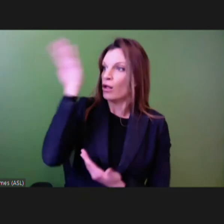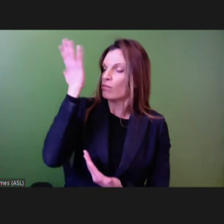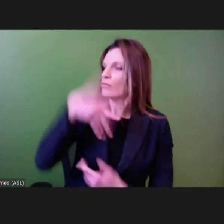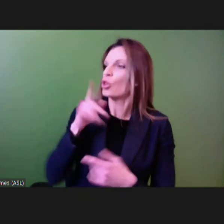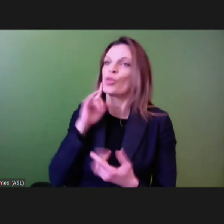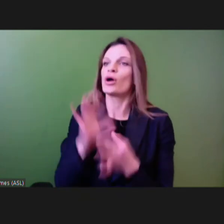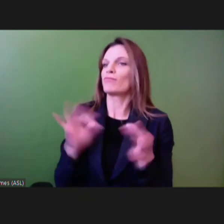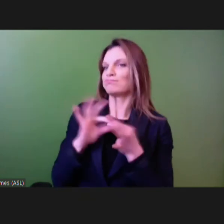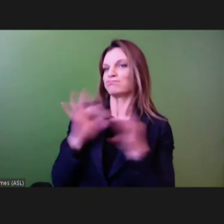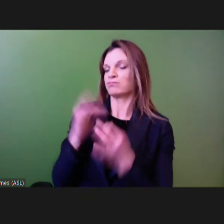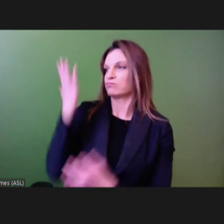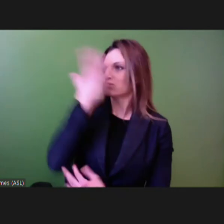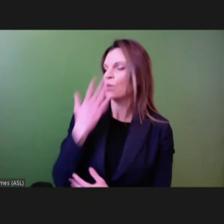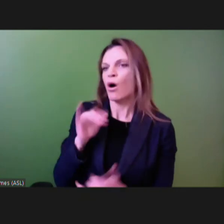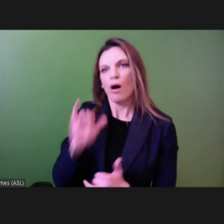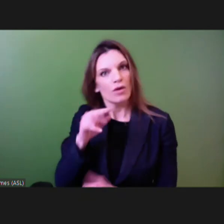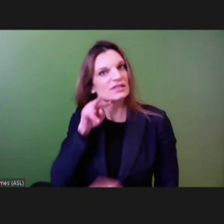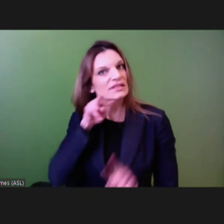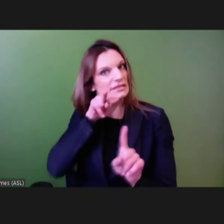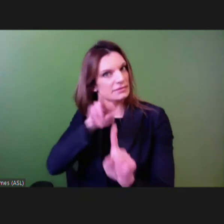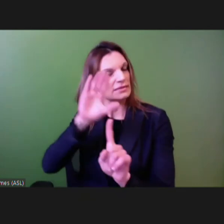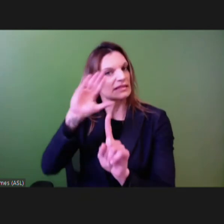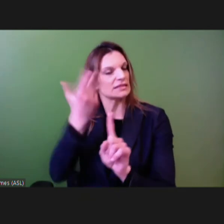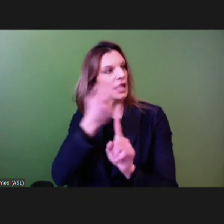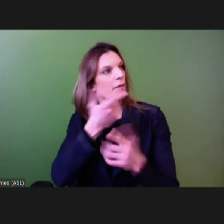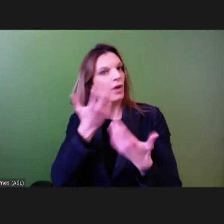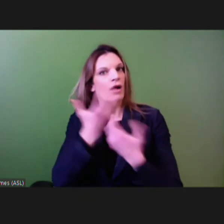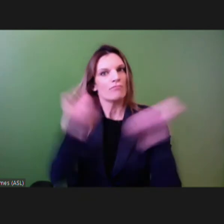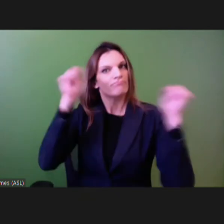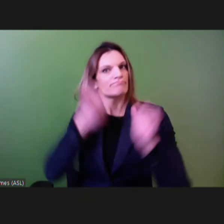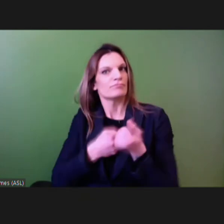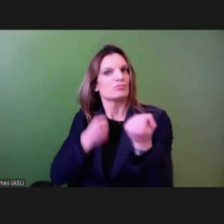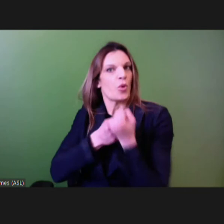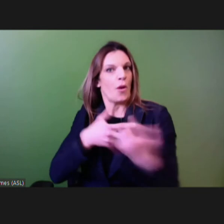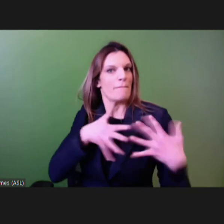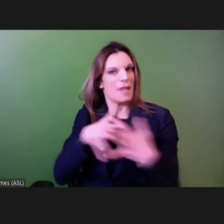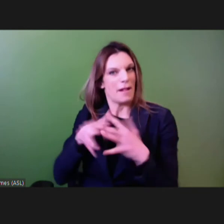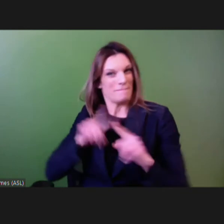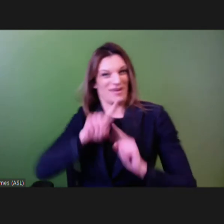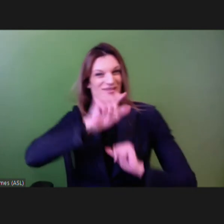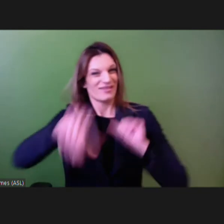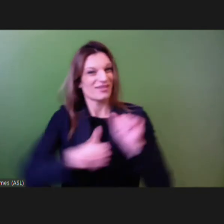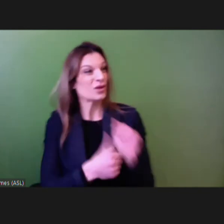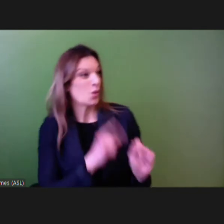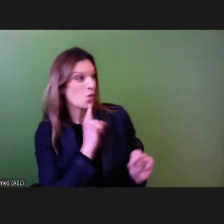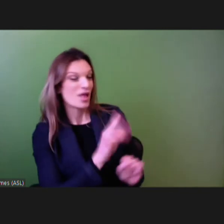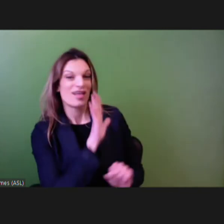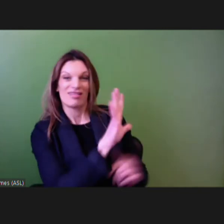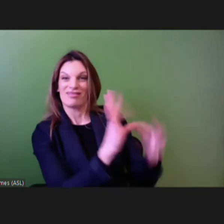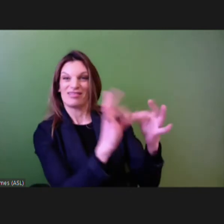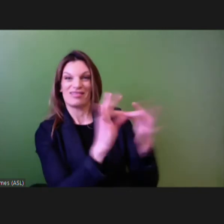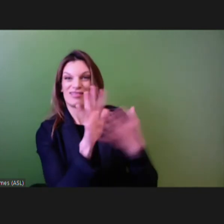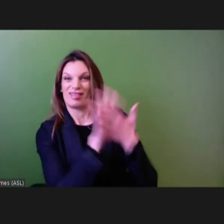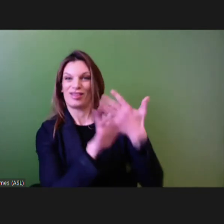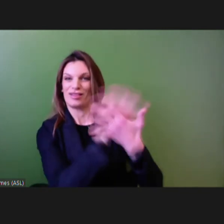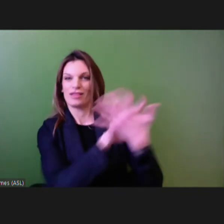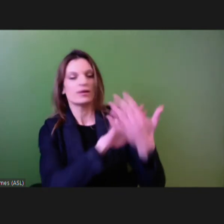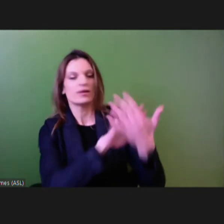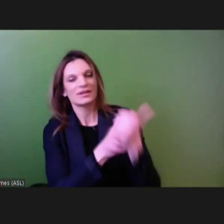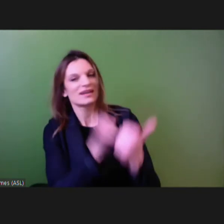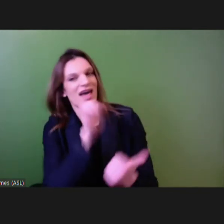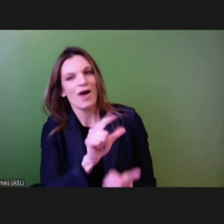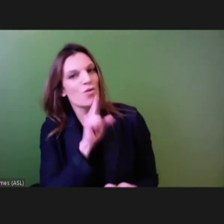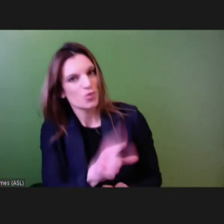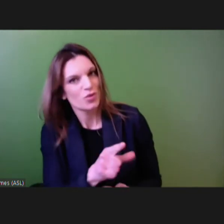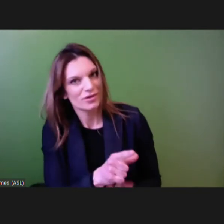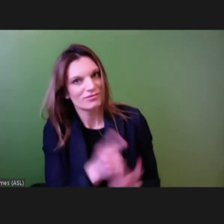is un-American and anti-democratic. And so this is an effort to ensure that people are aware, that they're educated,